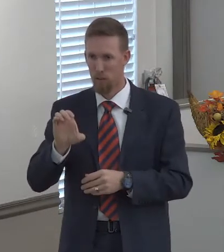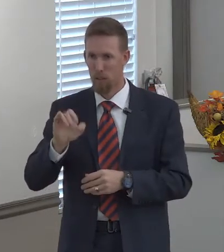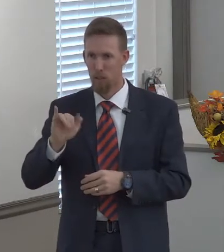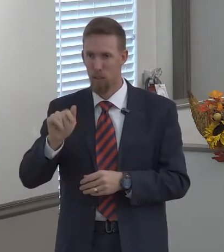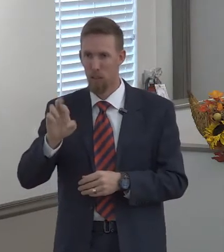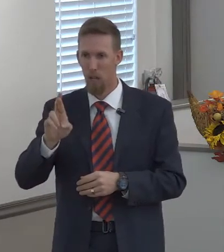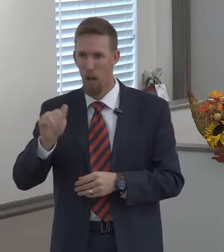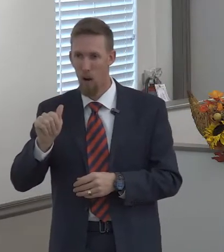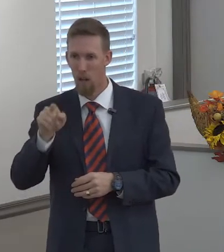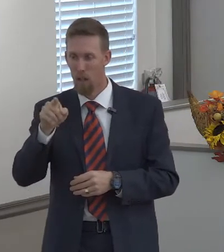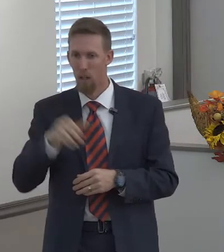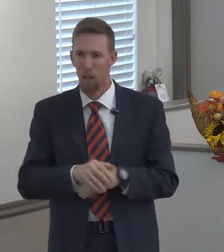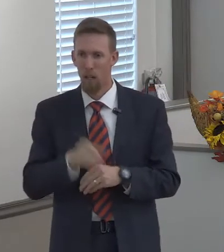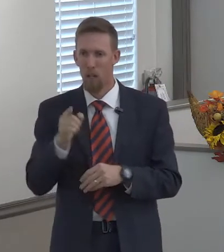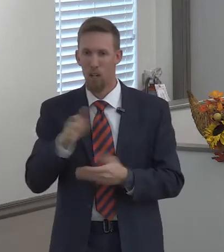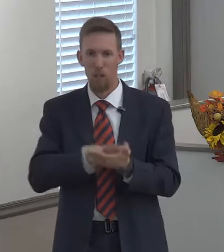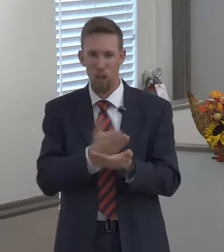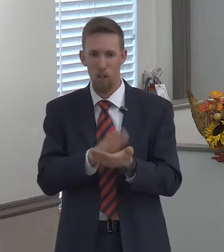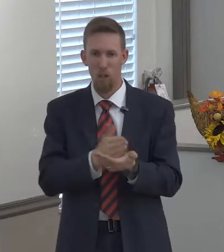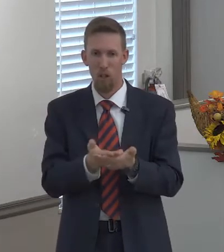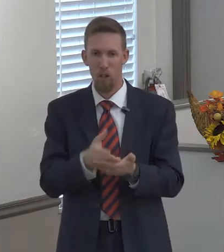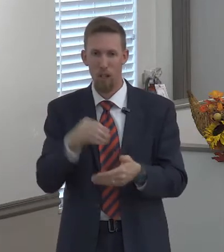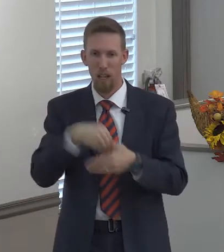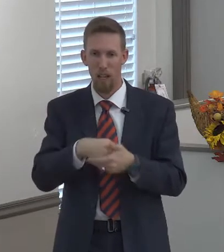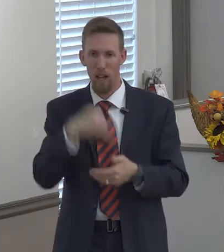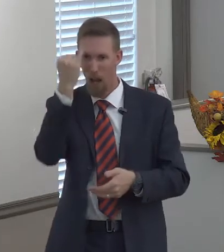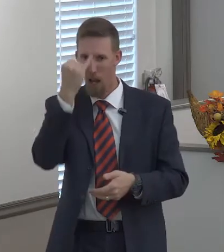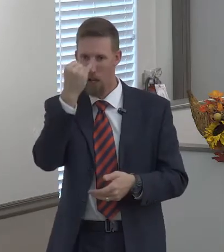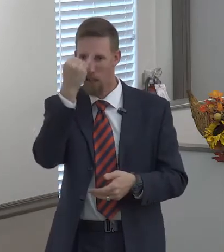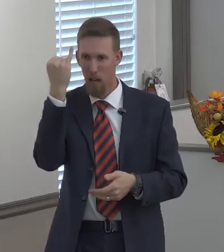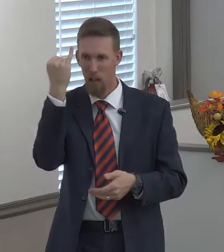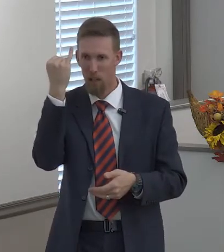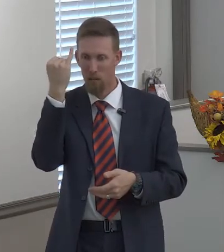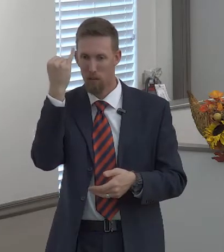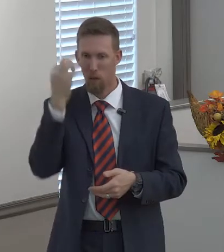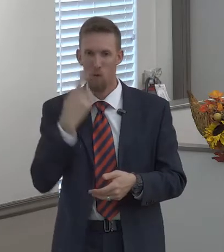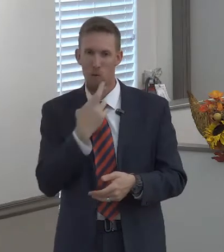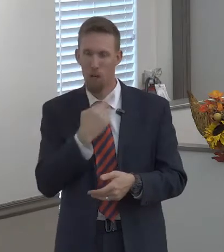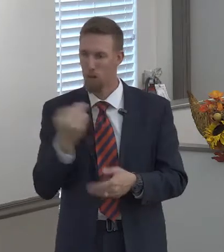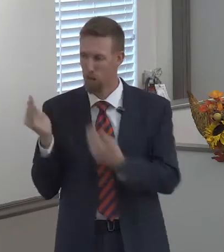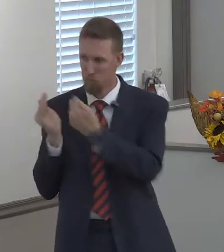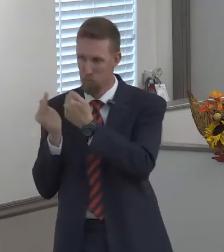wow. Because nobody appreciates ungratefulness.